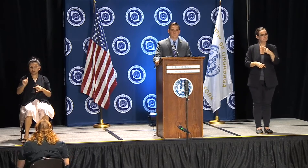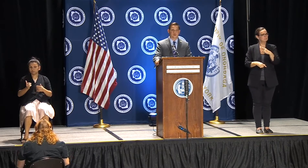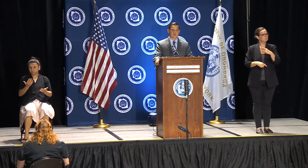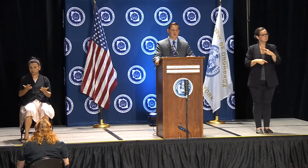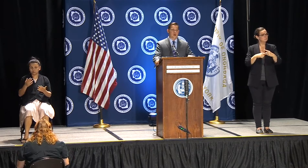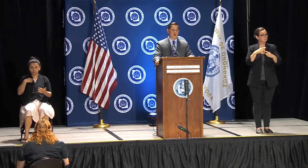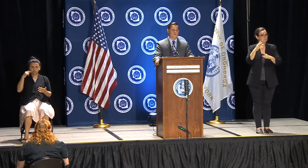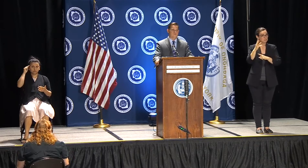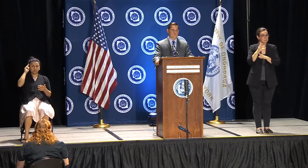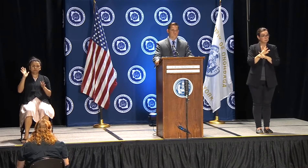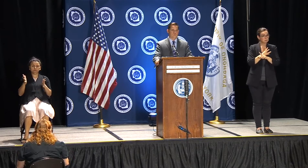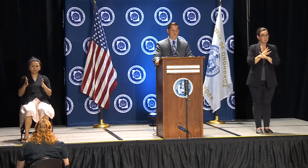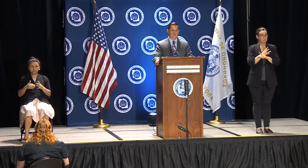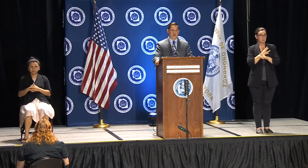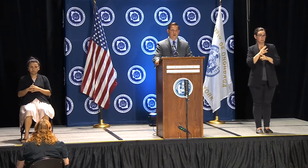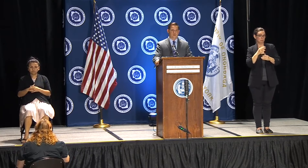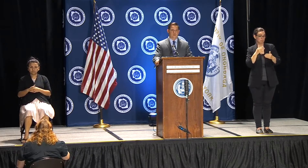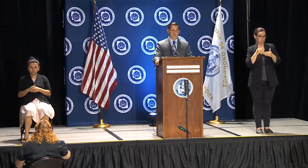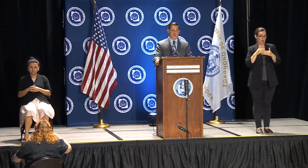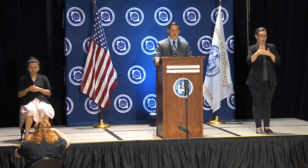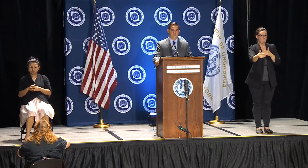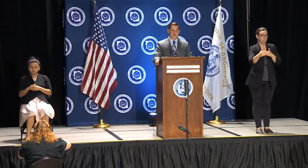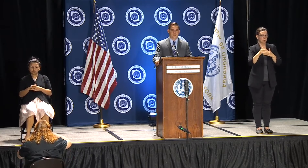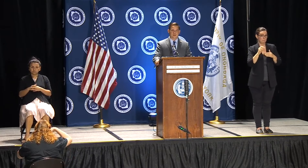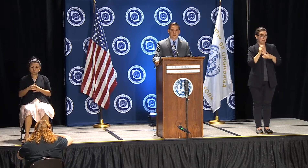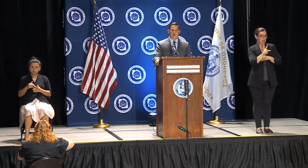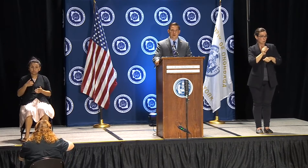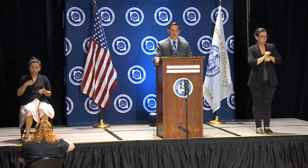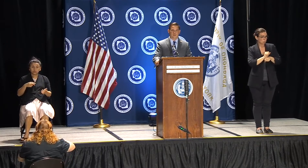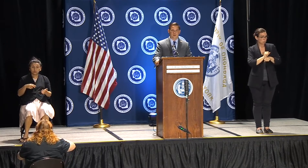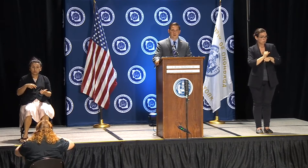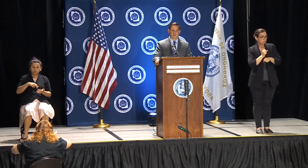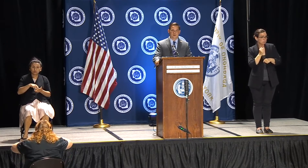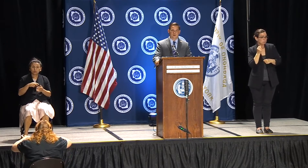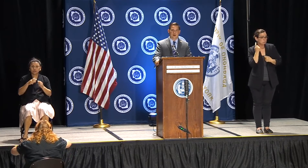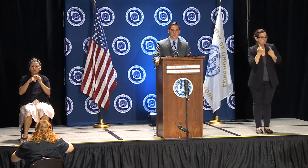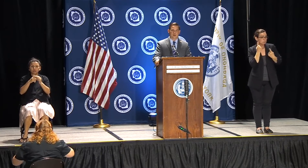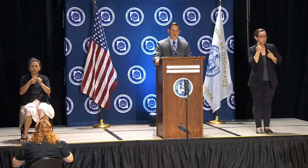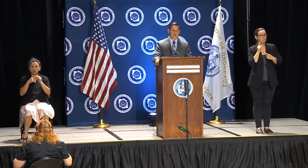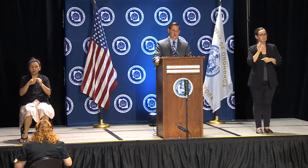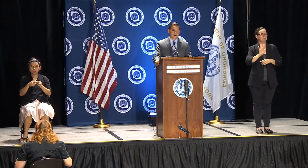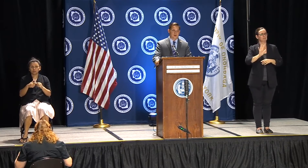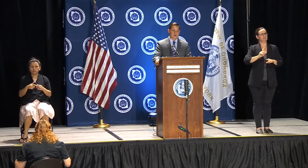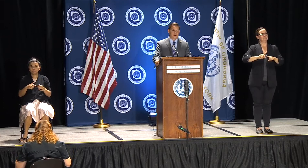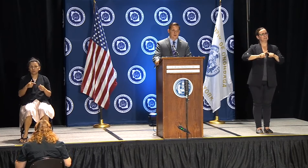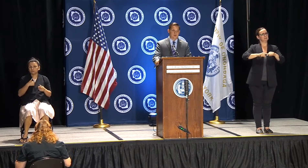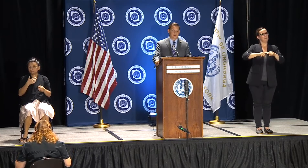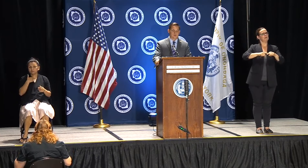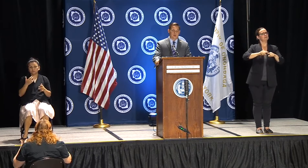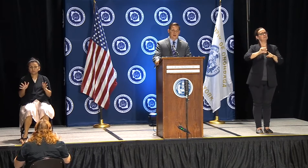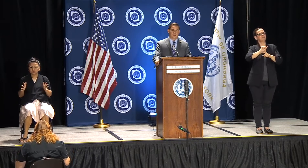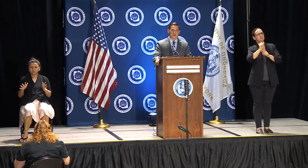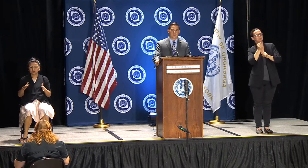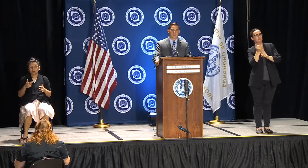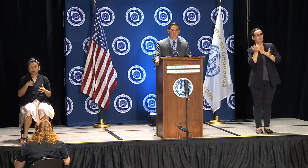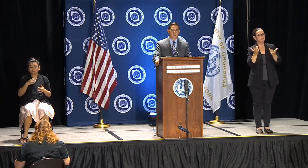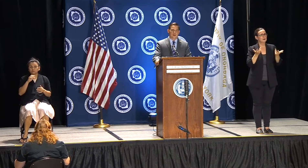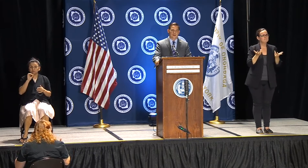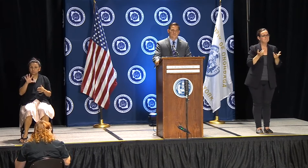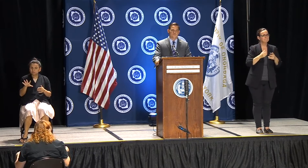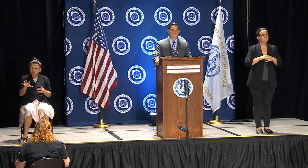about this. We've already become the leanest county government in the history of the county through this